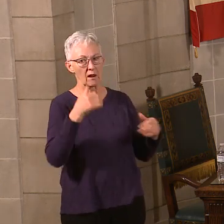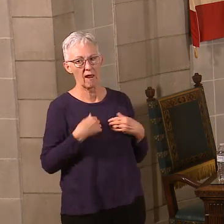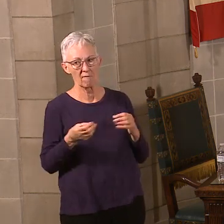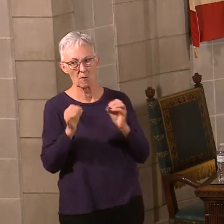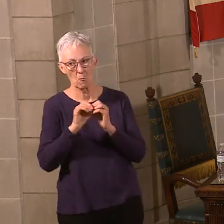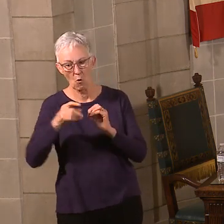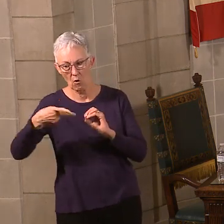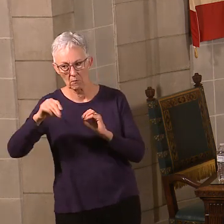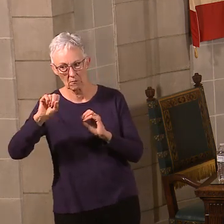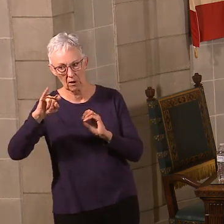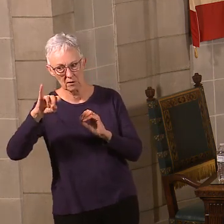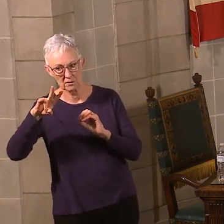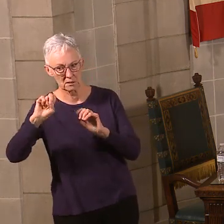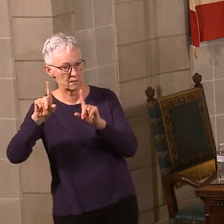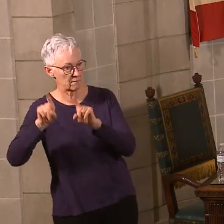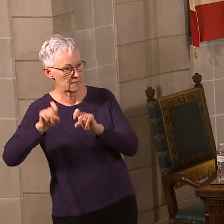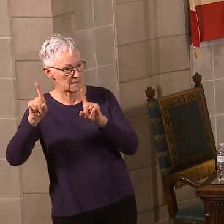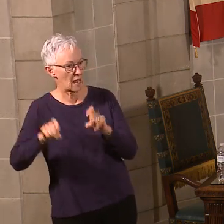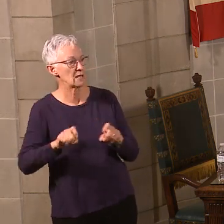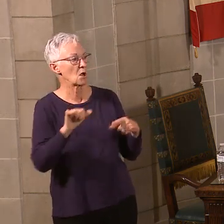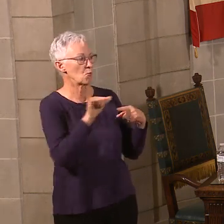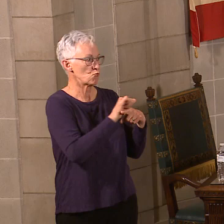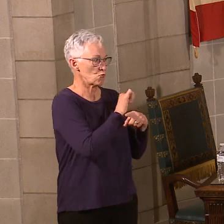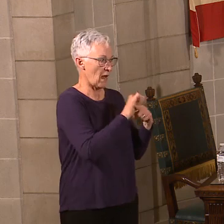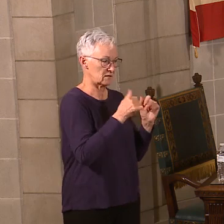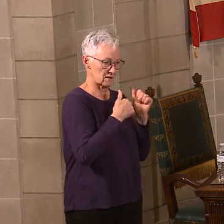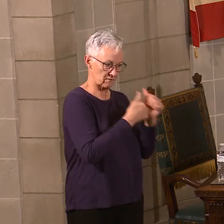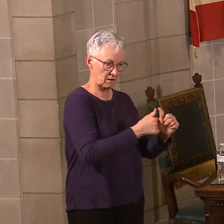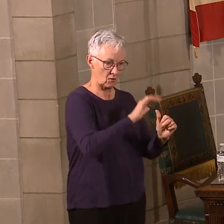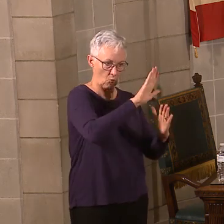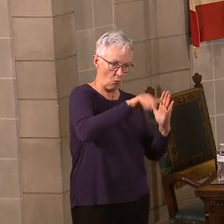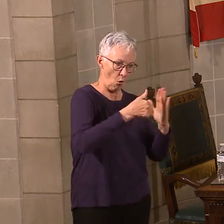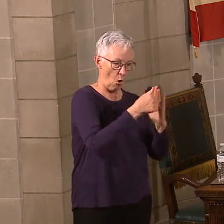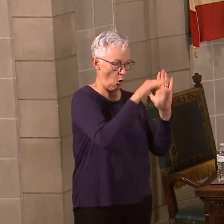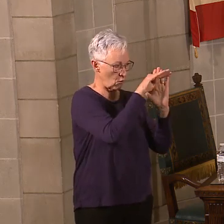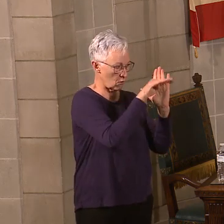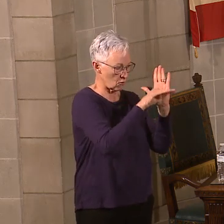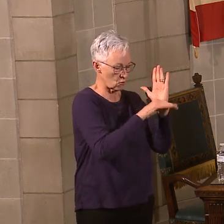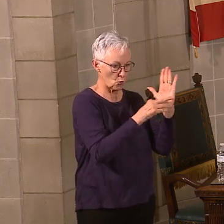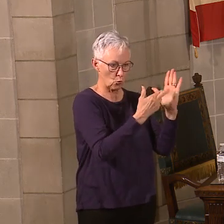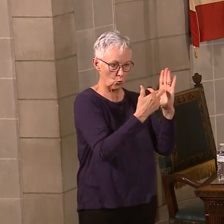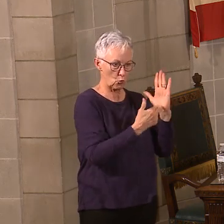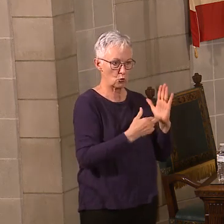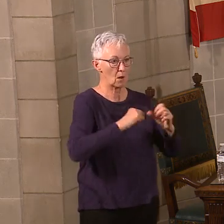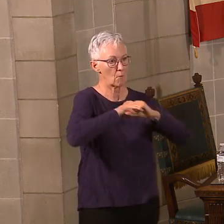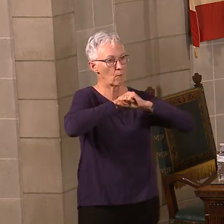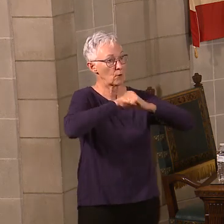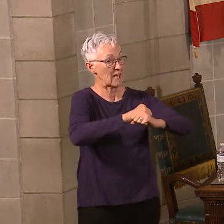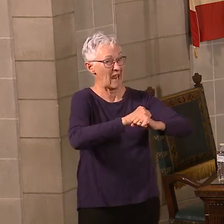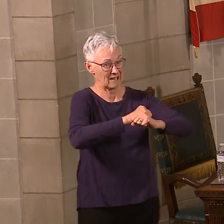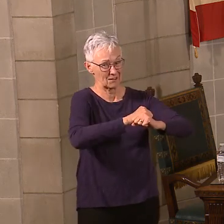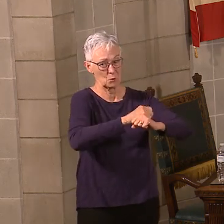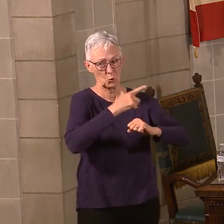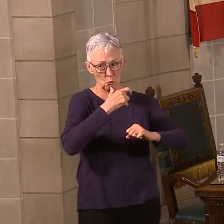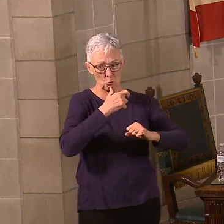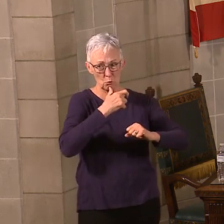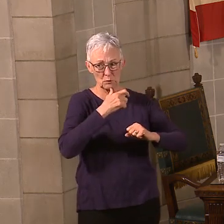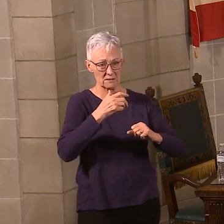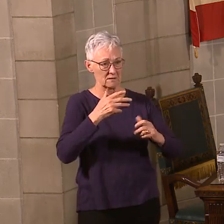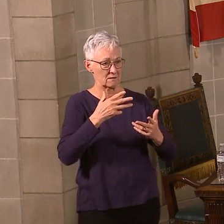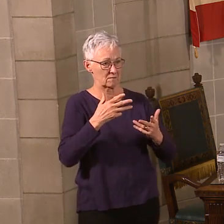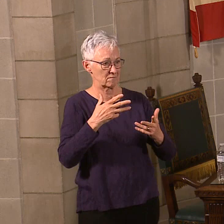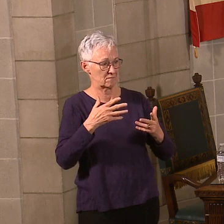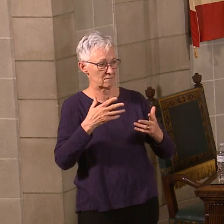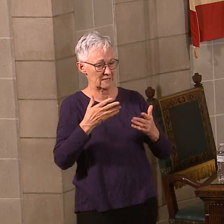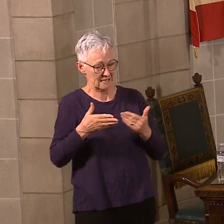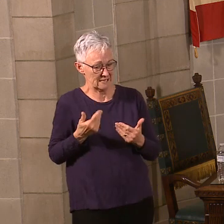Practice all those social distancing guidelines, and that will help make sure we protect the most vulnerable people in our community and that we don't overwhelm our healthcare systems. So